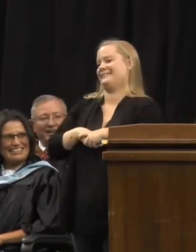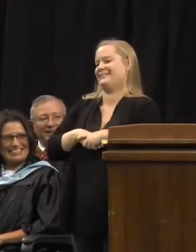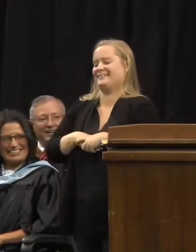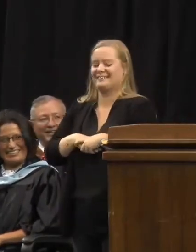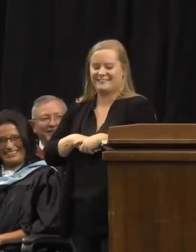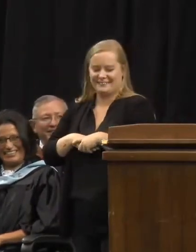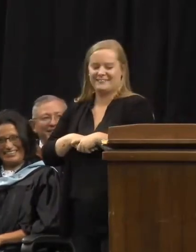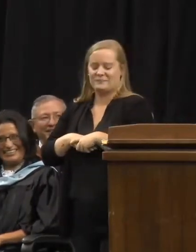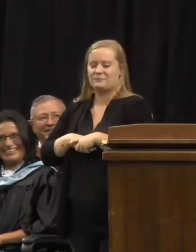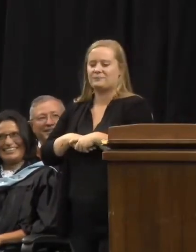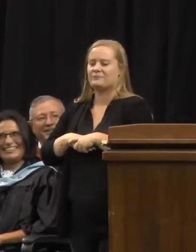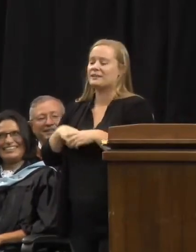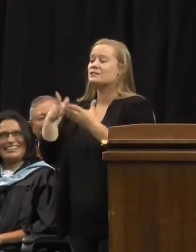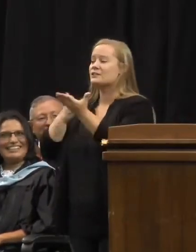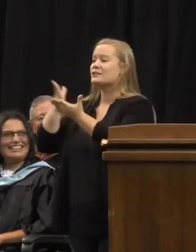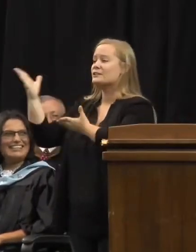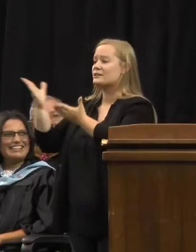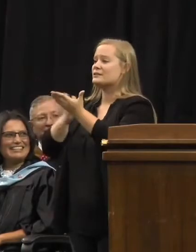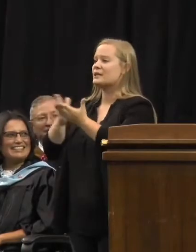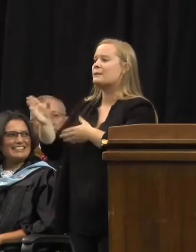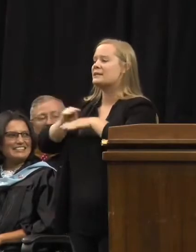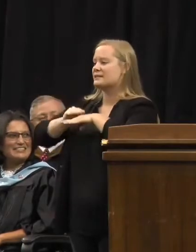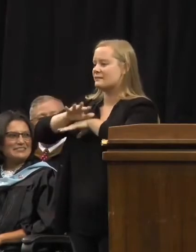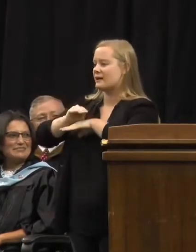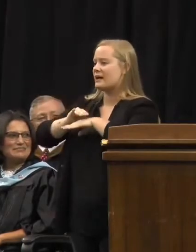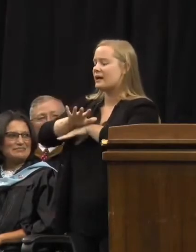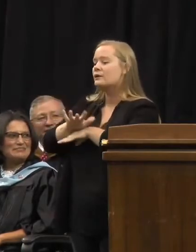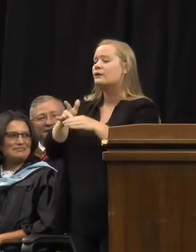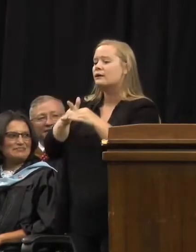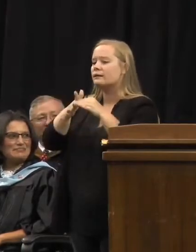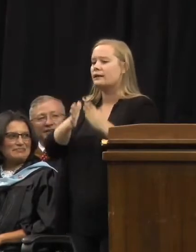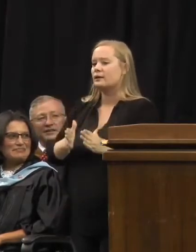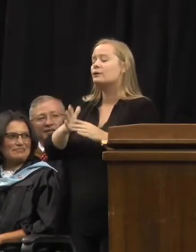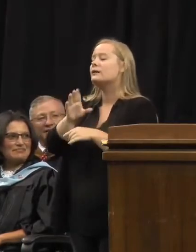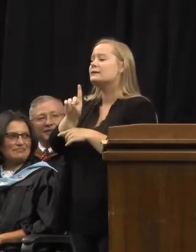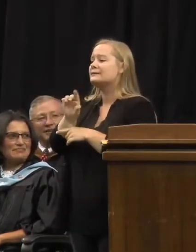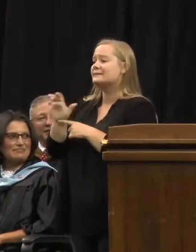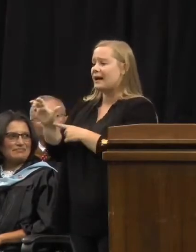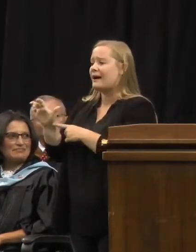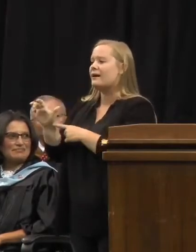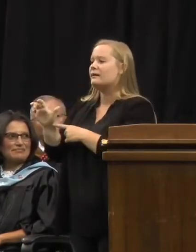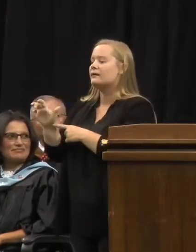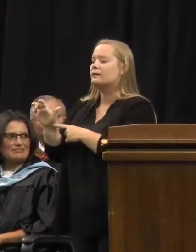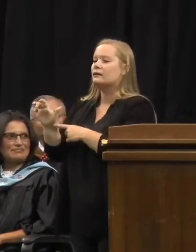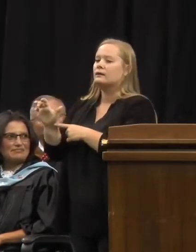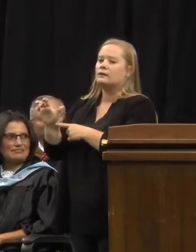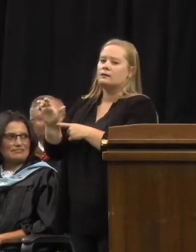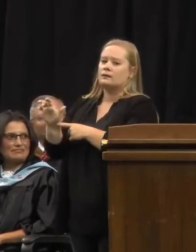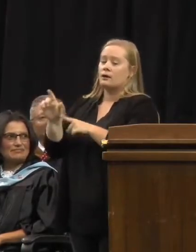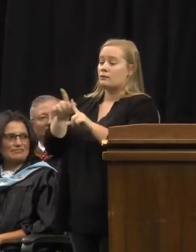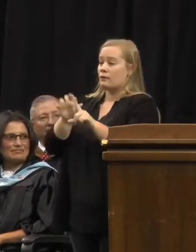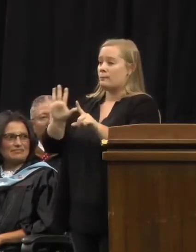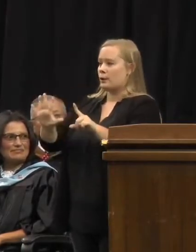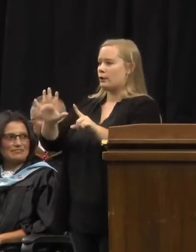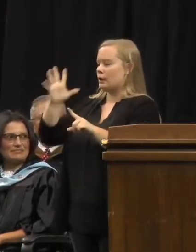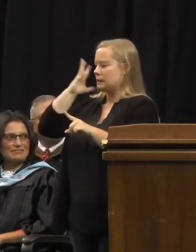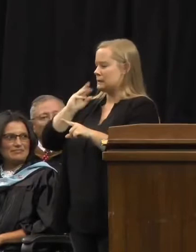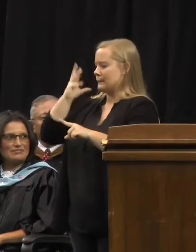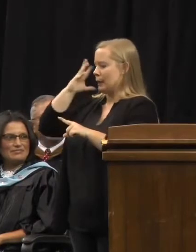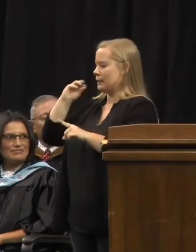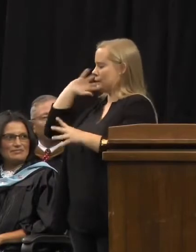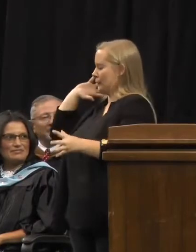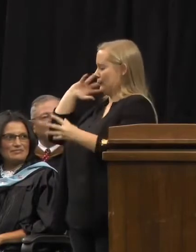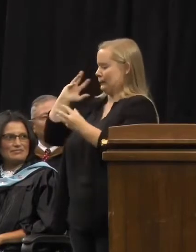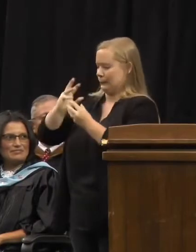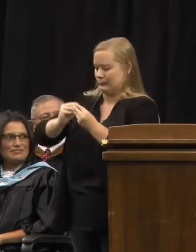And she also has served as an unofficial advisor to leaders at DACC, offering insights drawn from her vast experiences as a